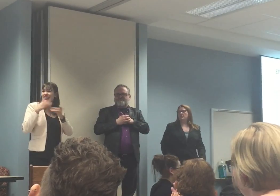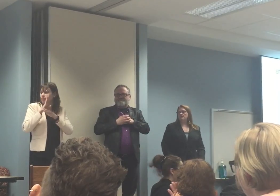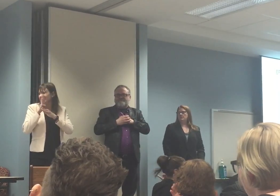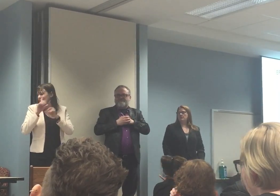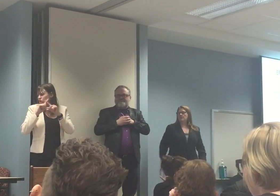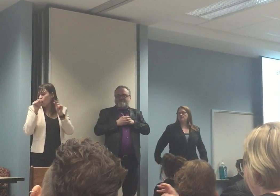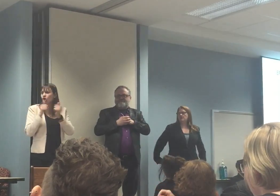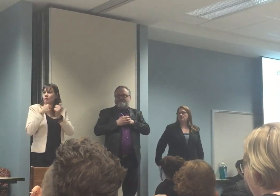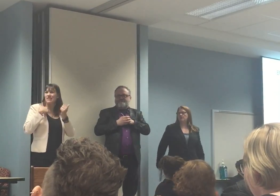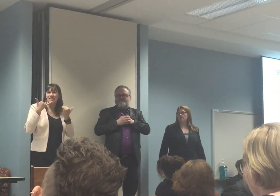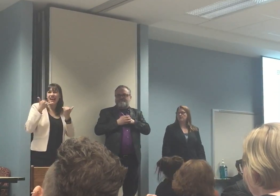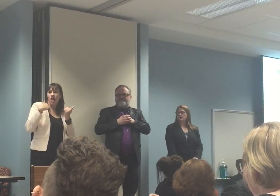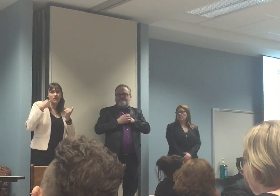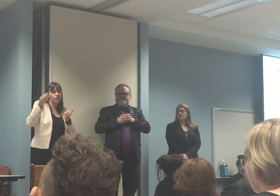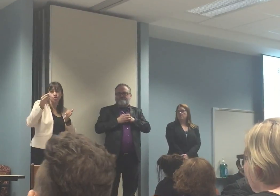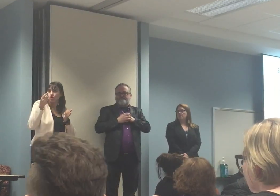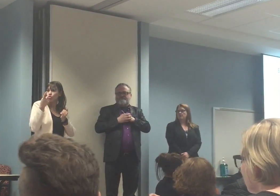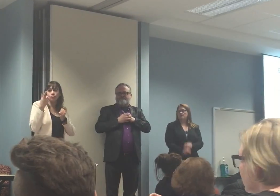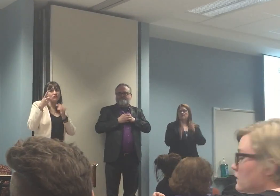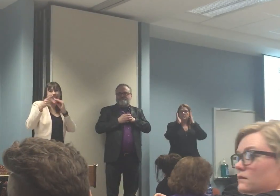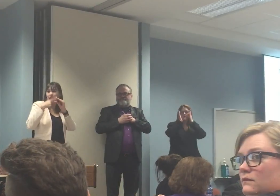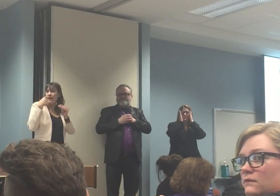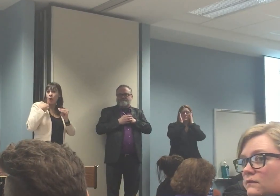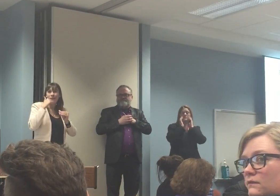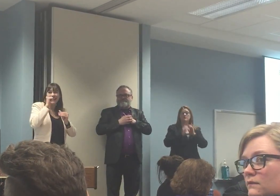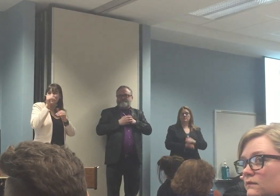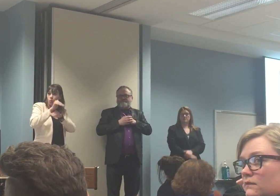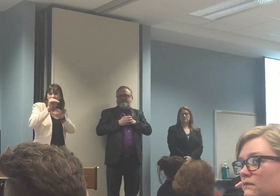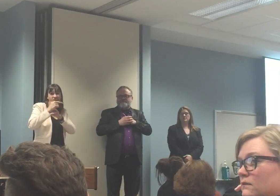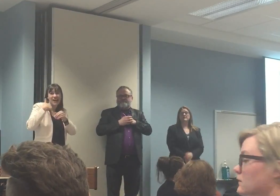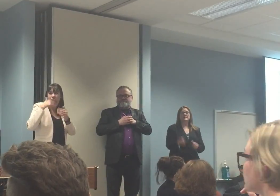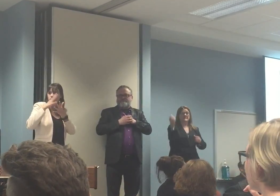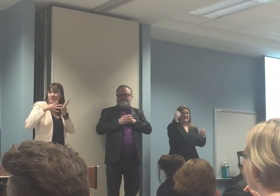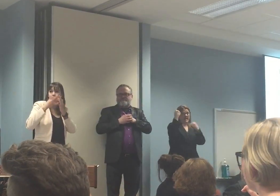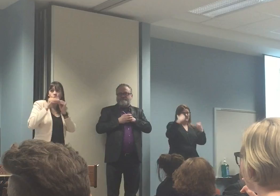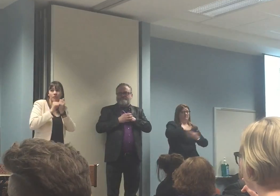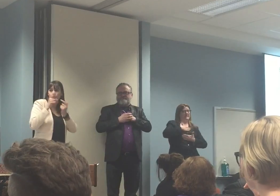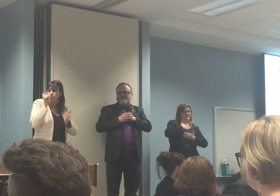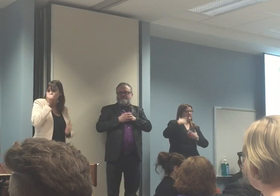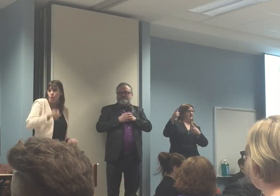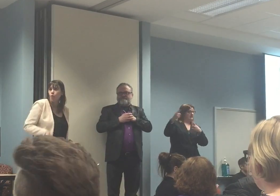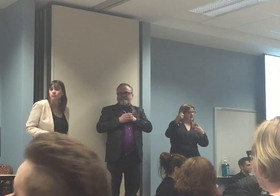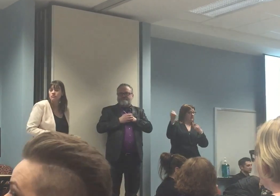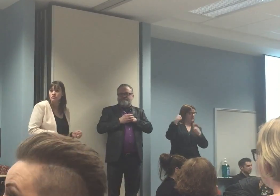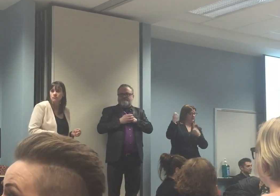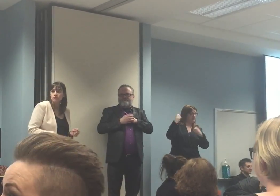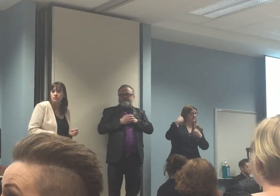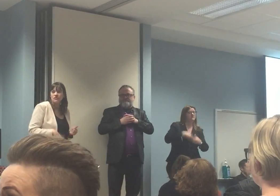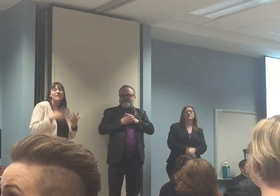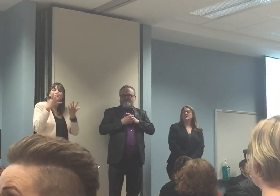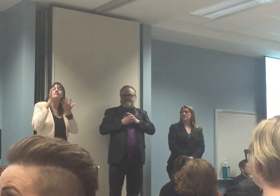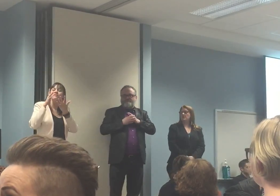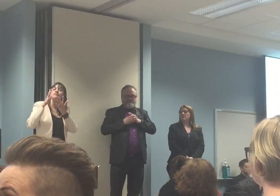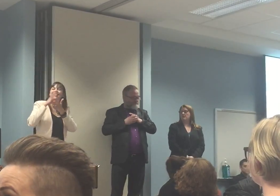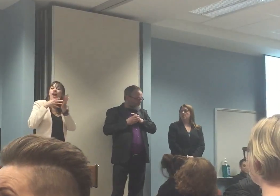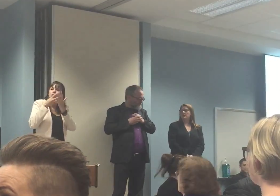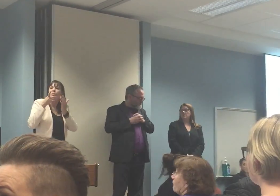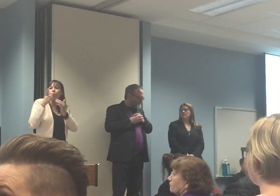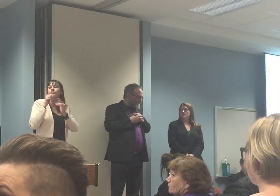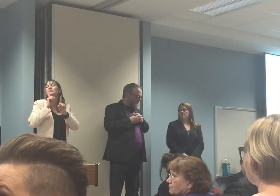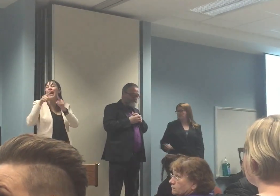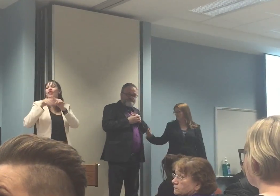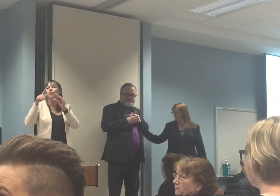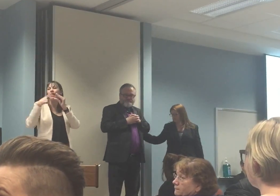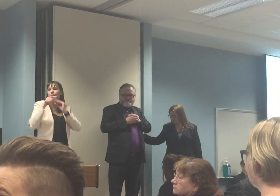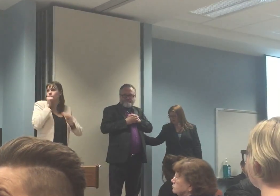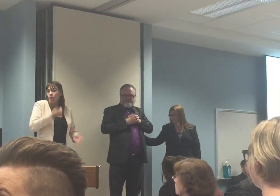meeting with you, and I'll give you one of my business cards, I have them with me, give me an email tonight, and I'll set up a schedule with you tomorrow, or we'll